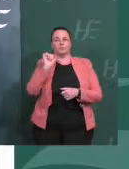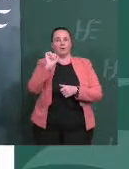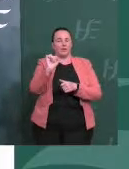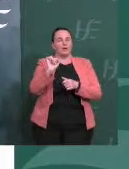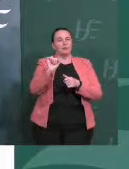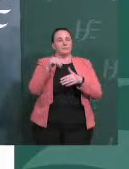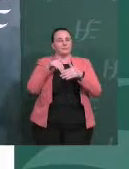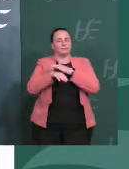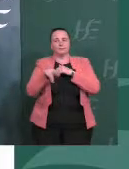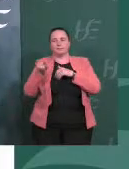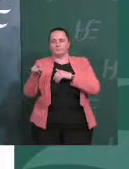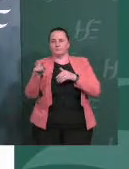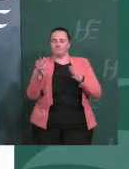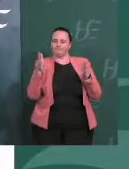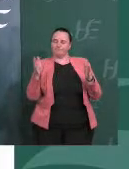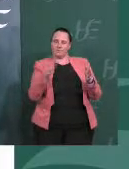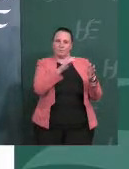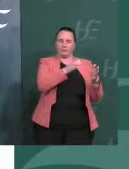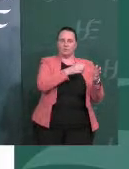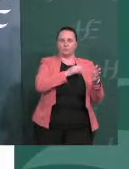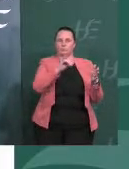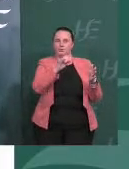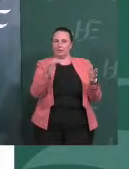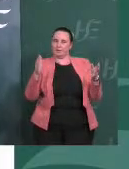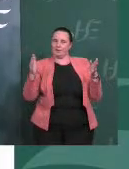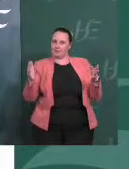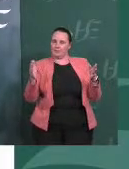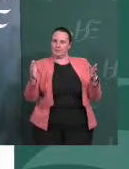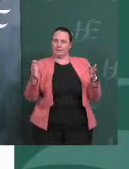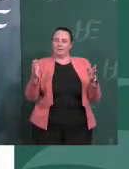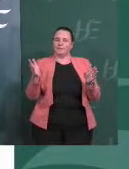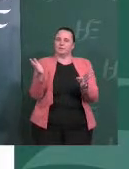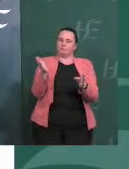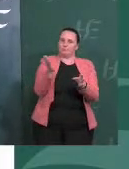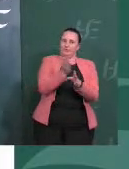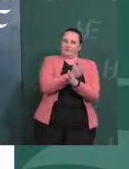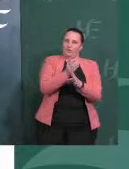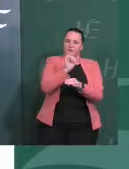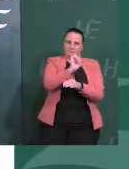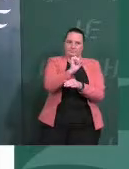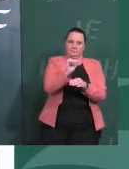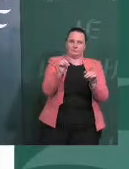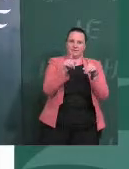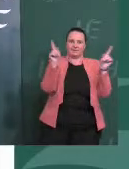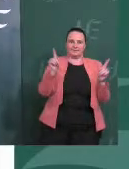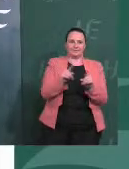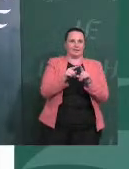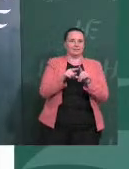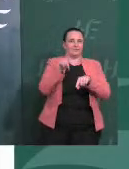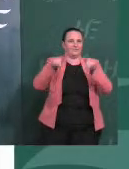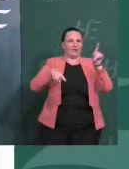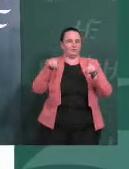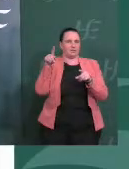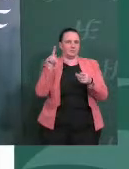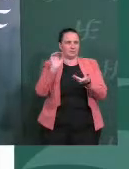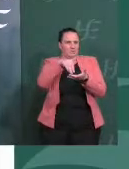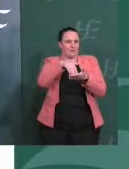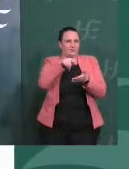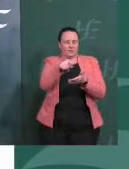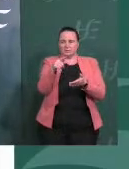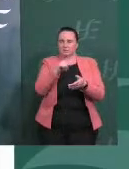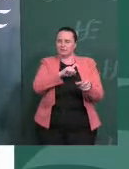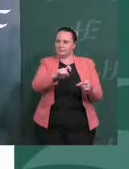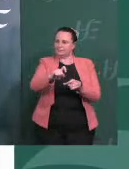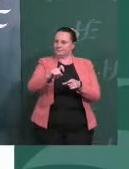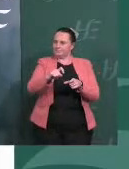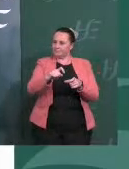March 25th to July 26th, which somewhat predates the arrival of Delta. So it's not a consistent pattern here,